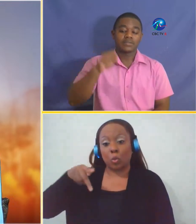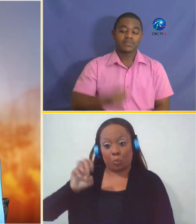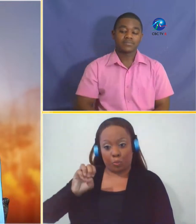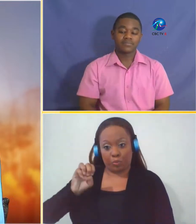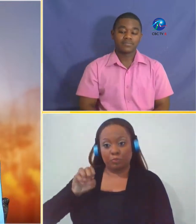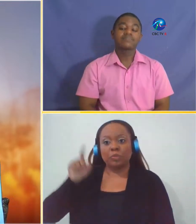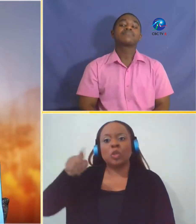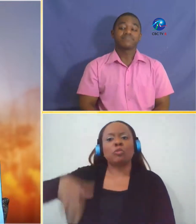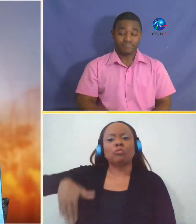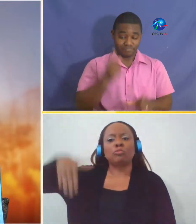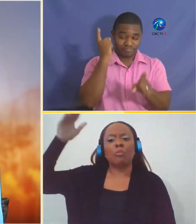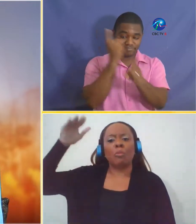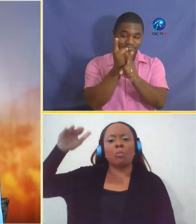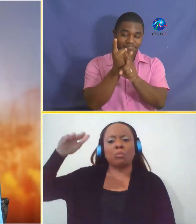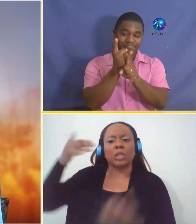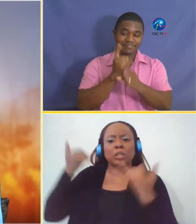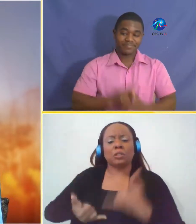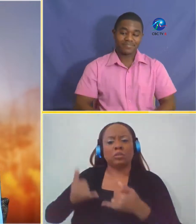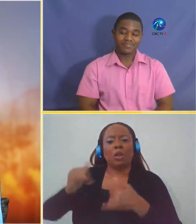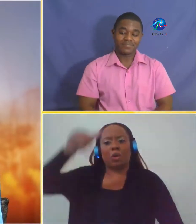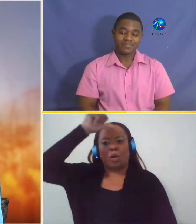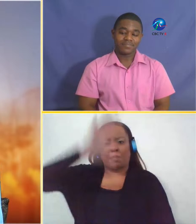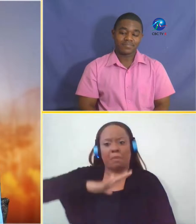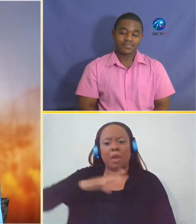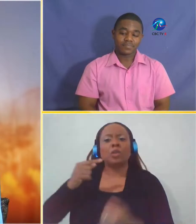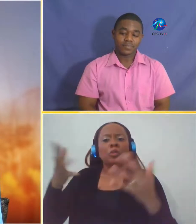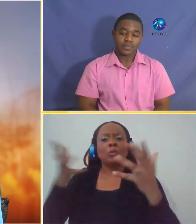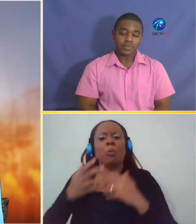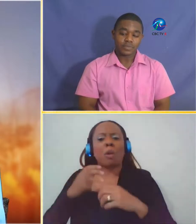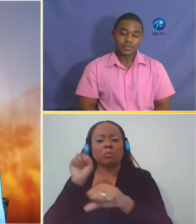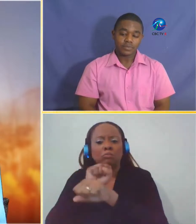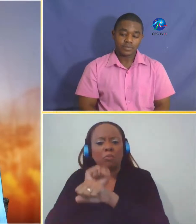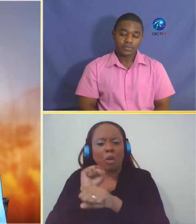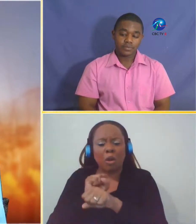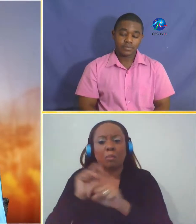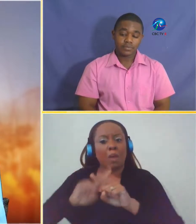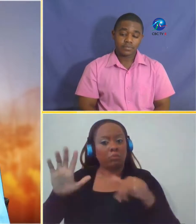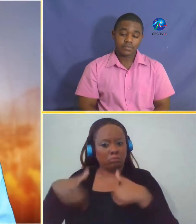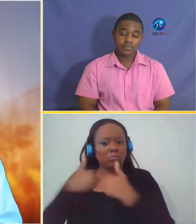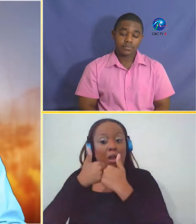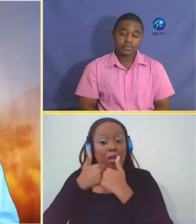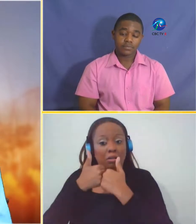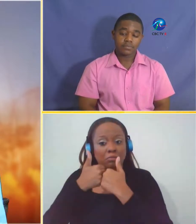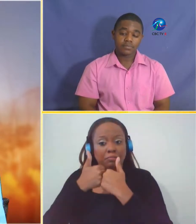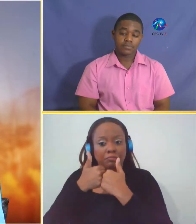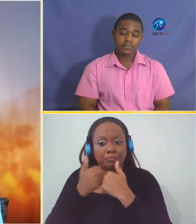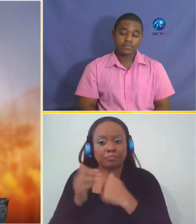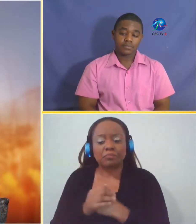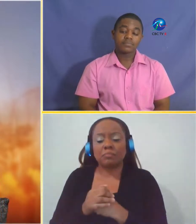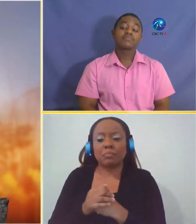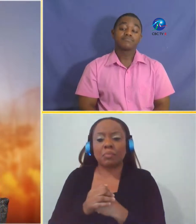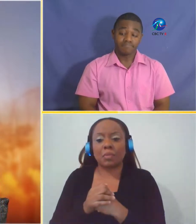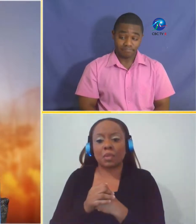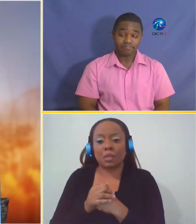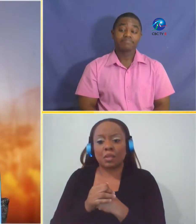man. Naturally, looking for employment became a bit of a challenge. Tell us a little bit about how